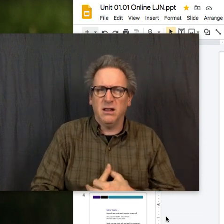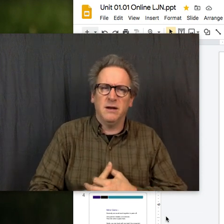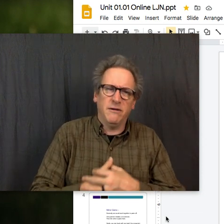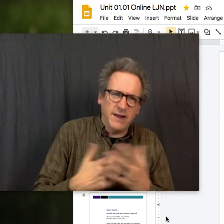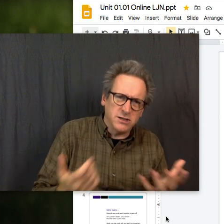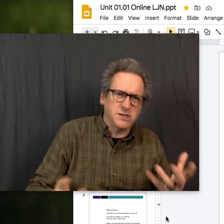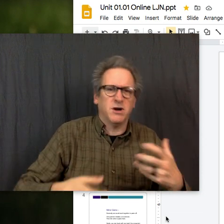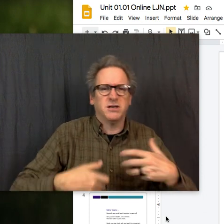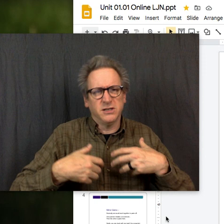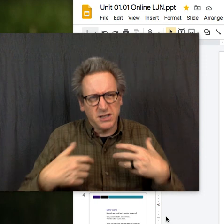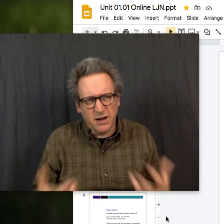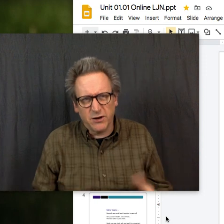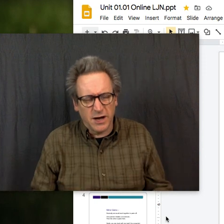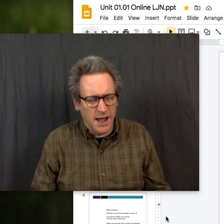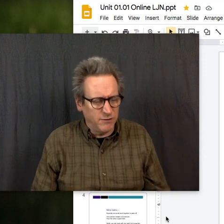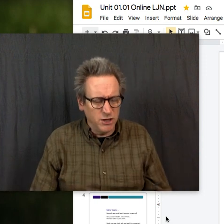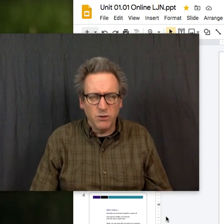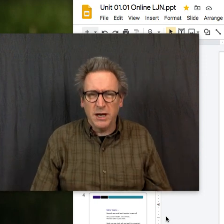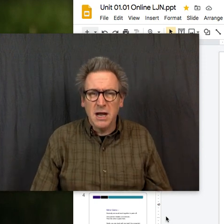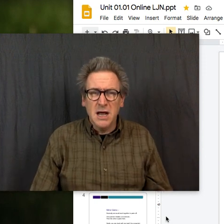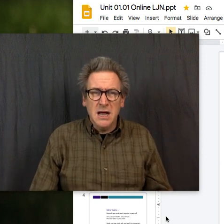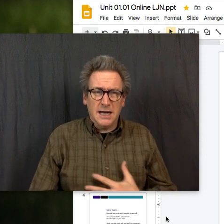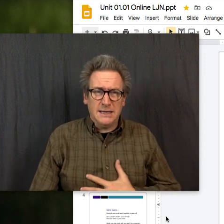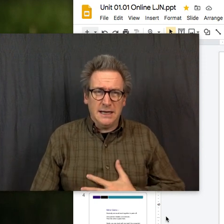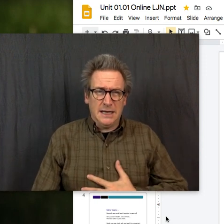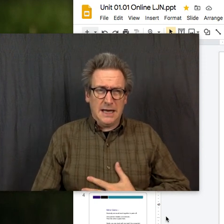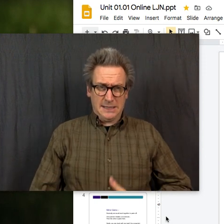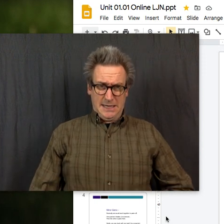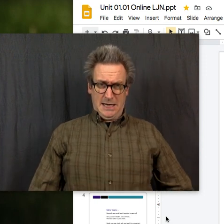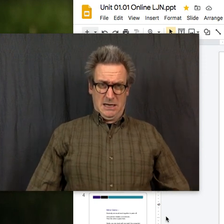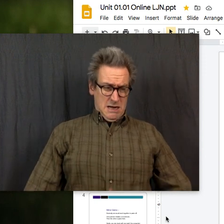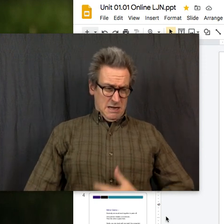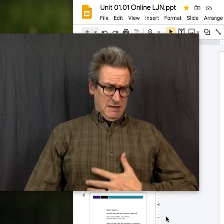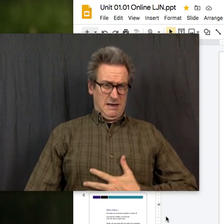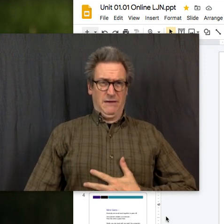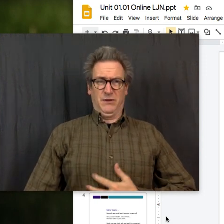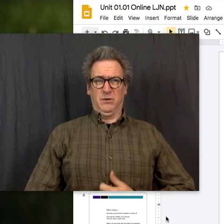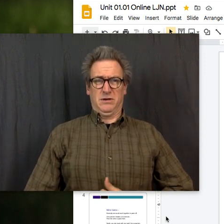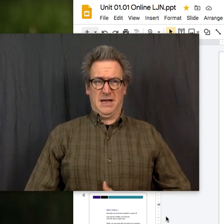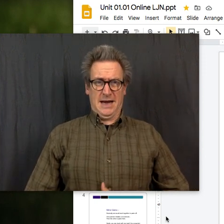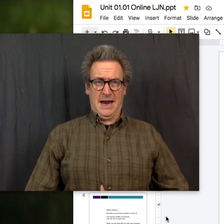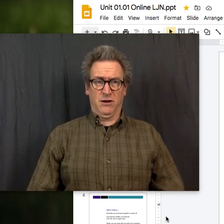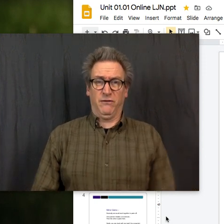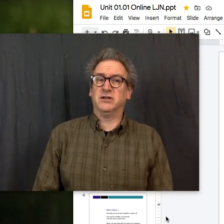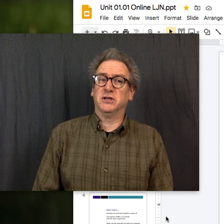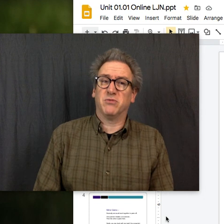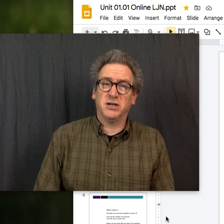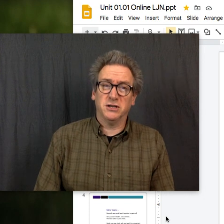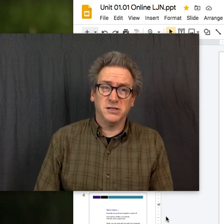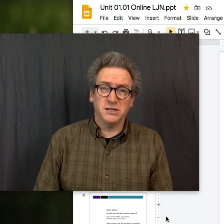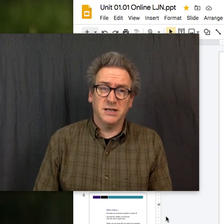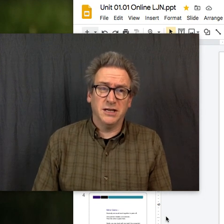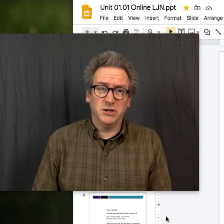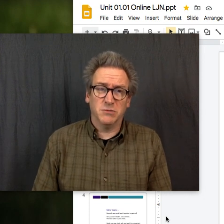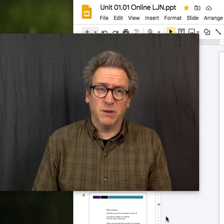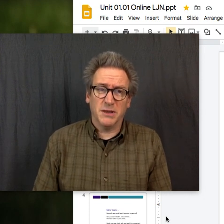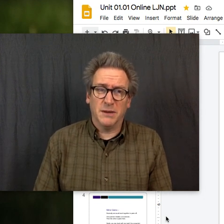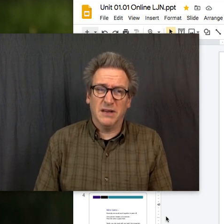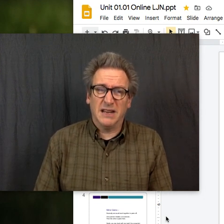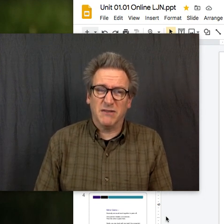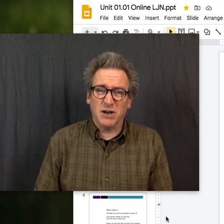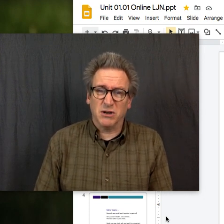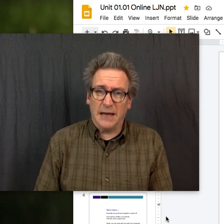ASL and about facial expressions and stuff you're going to have to do. And I think I said that if you can't handle facial expressions, that you should